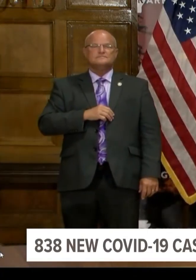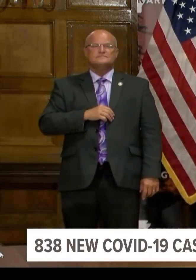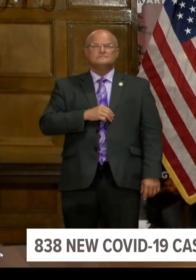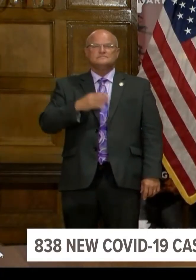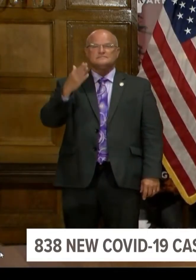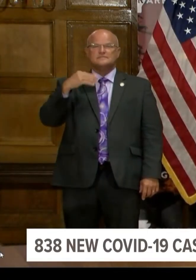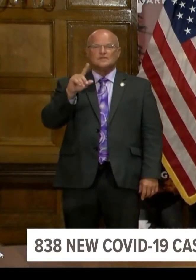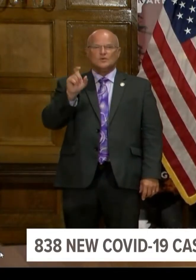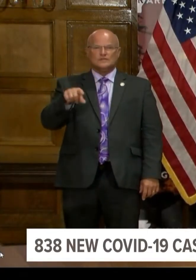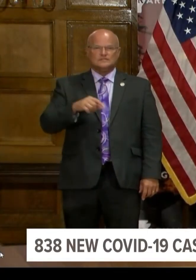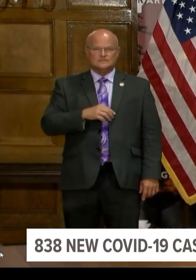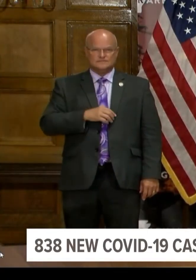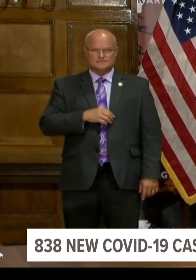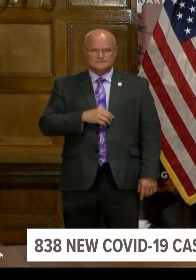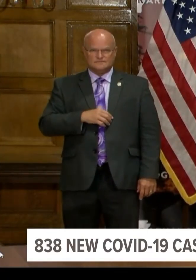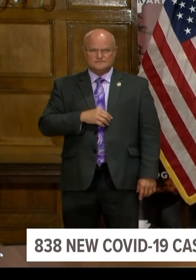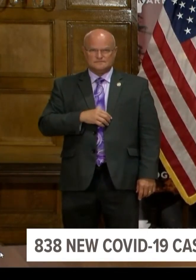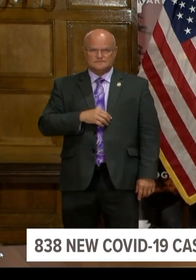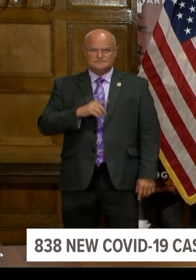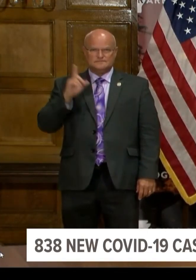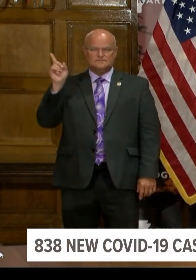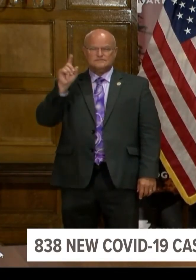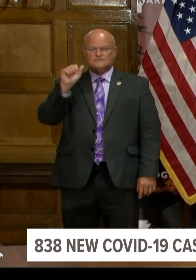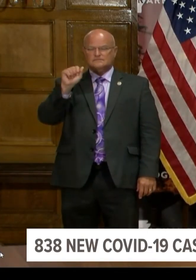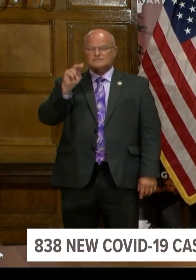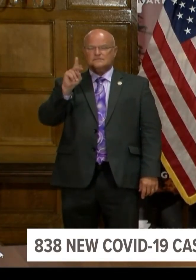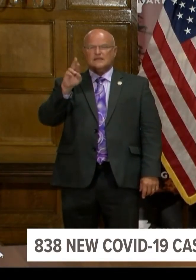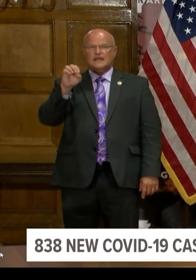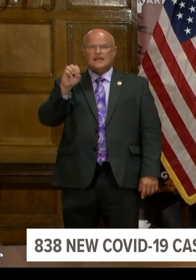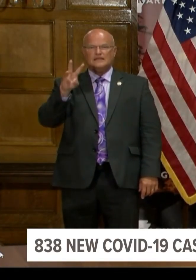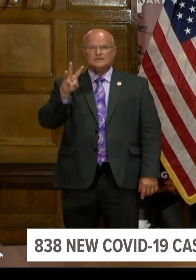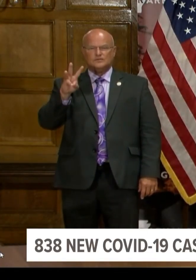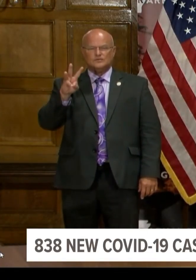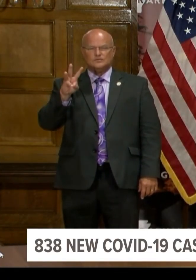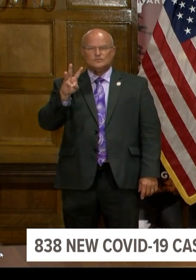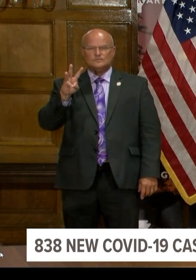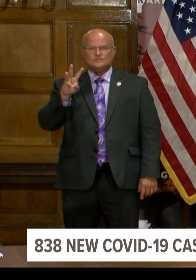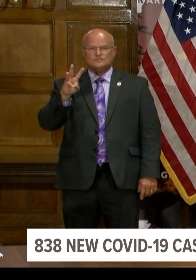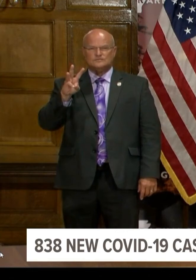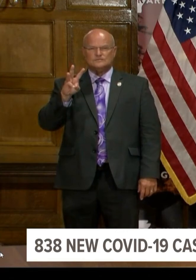Next question. Governor, this is Andrew with Governor, it's Brett Ray.